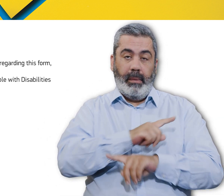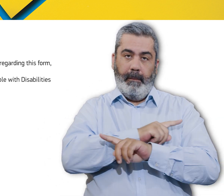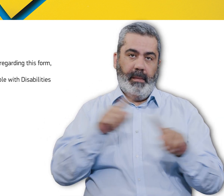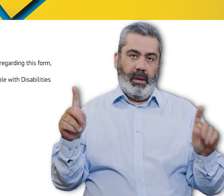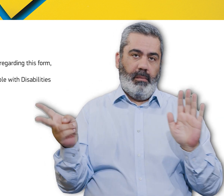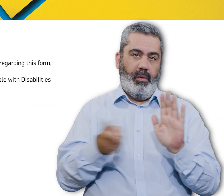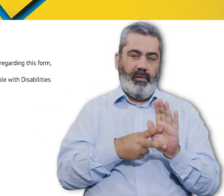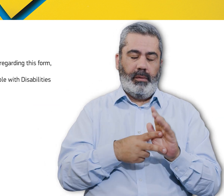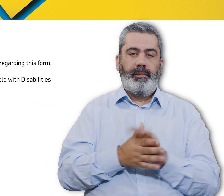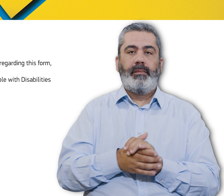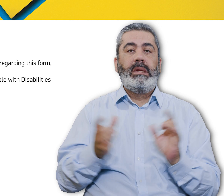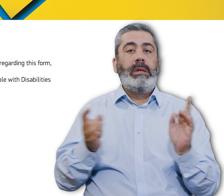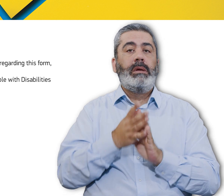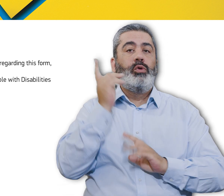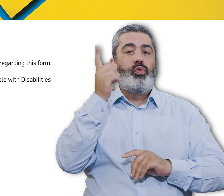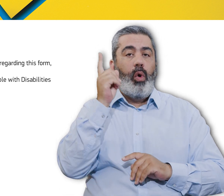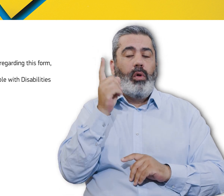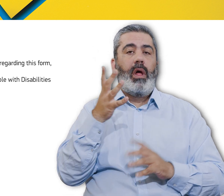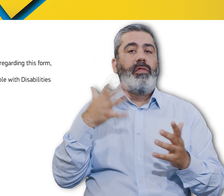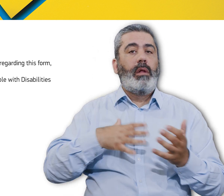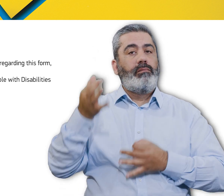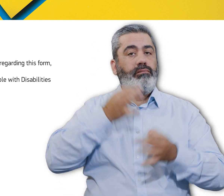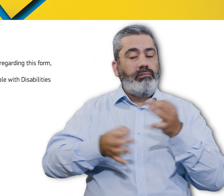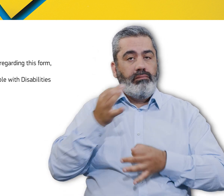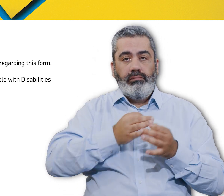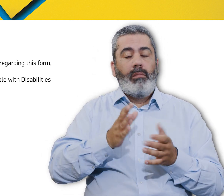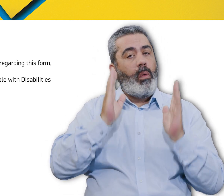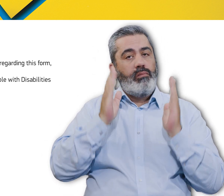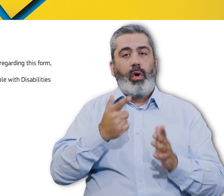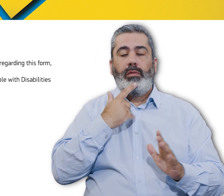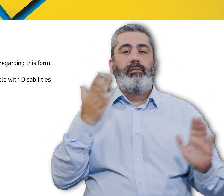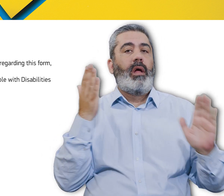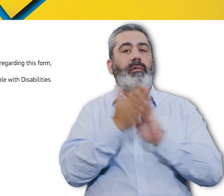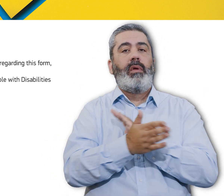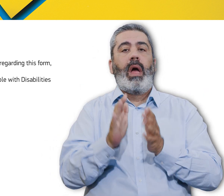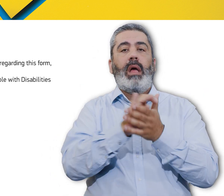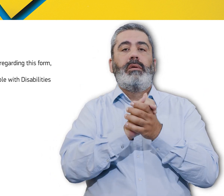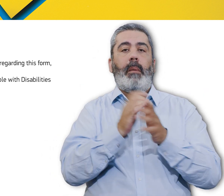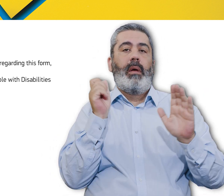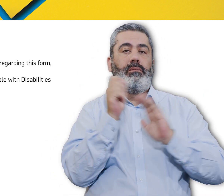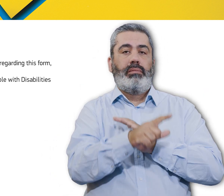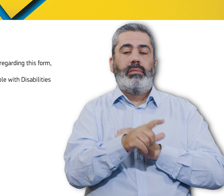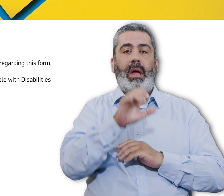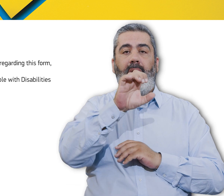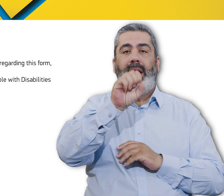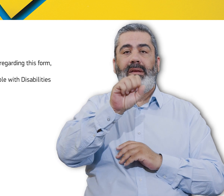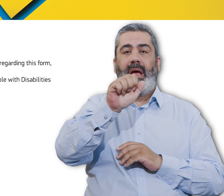comments and observations regarding this form, you can contact the Greek National Confederation of People with Disabilities